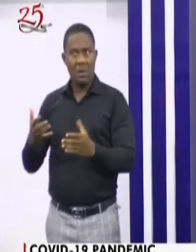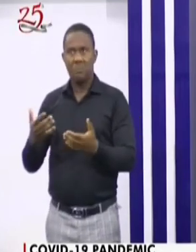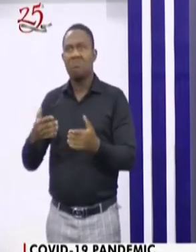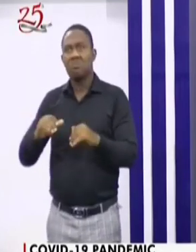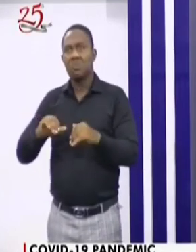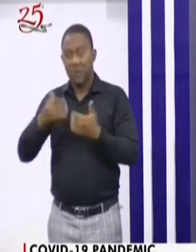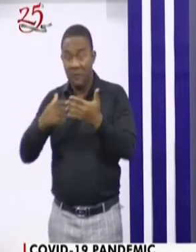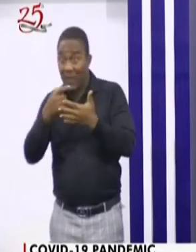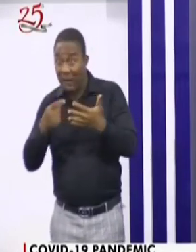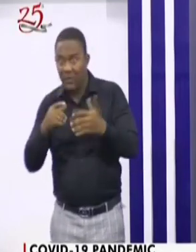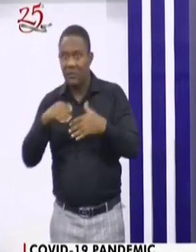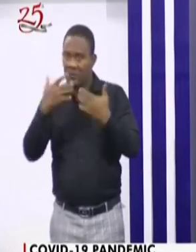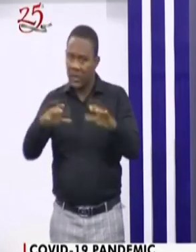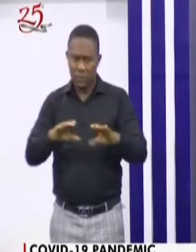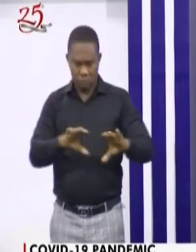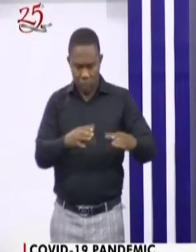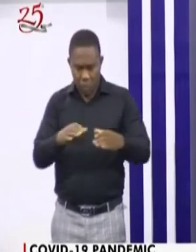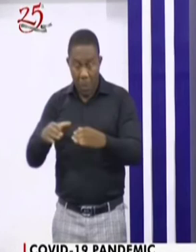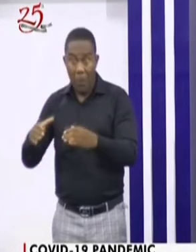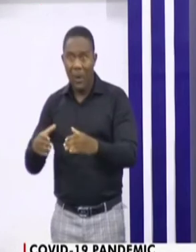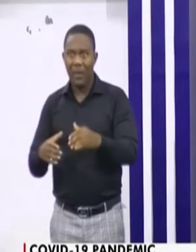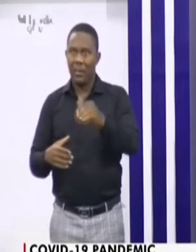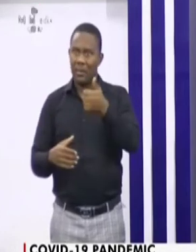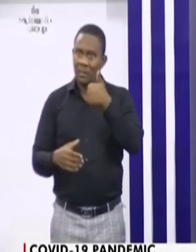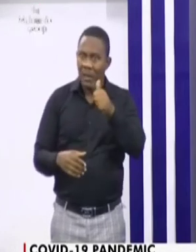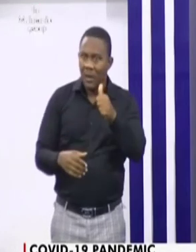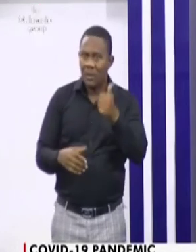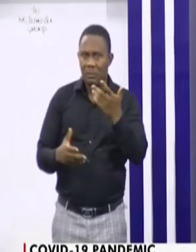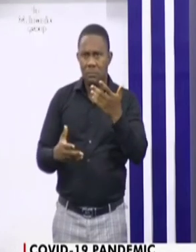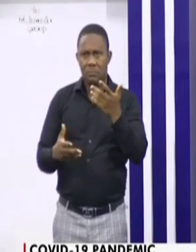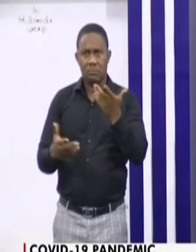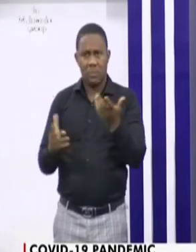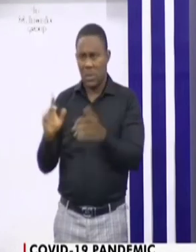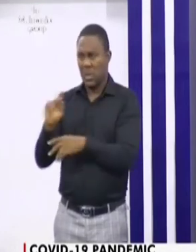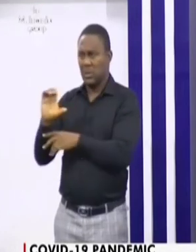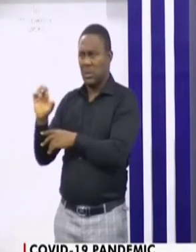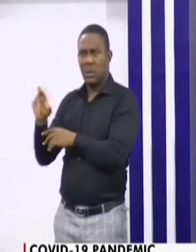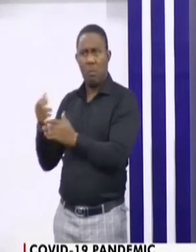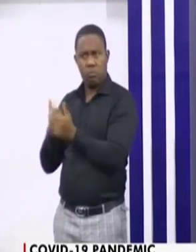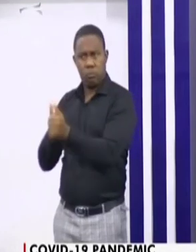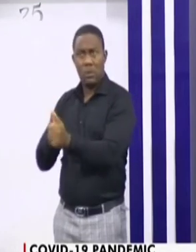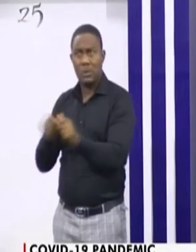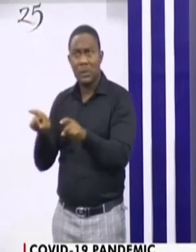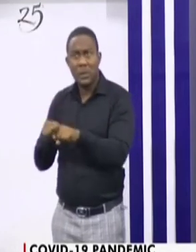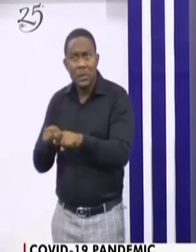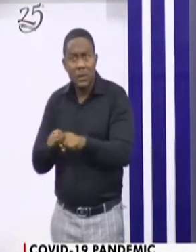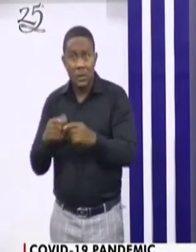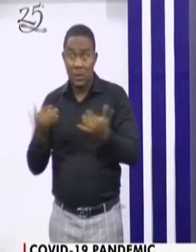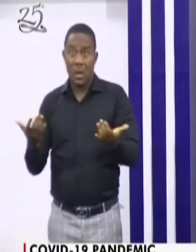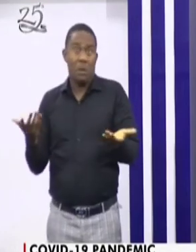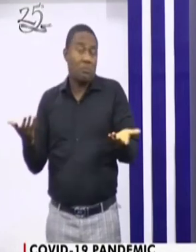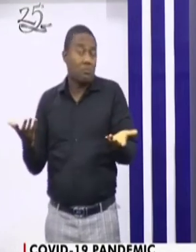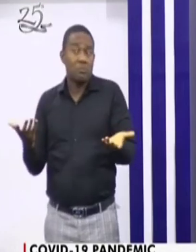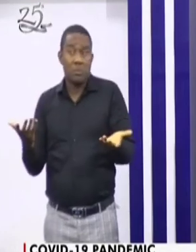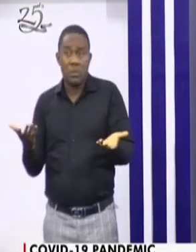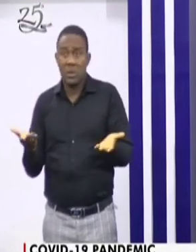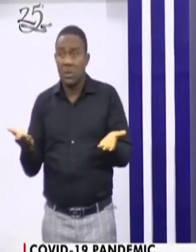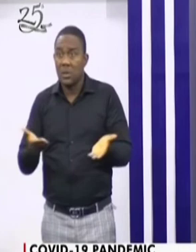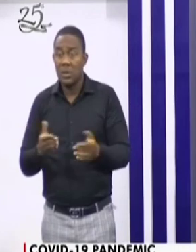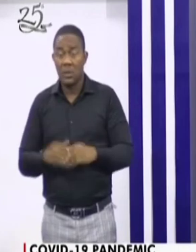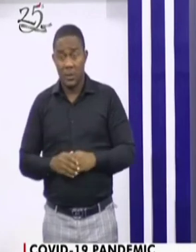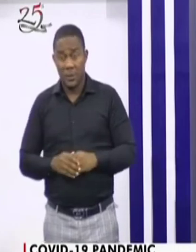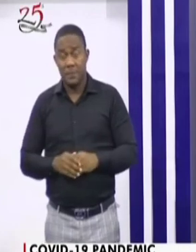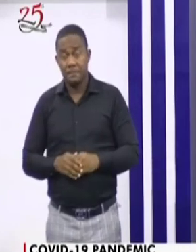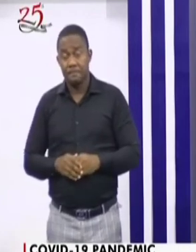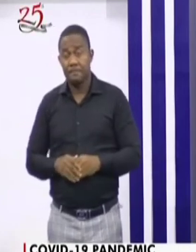samples. And this simple protocol was followed both by colleagues in KCCR, and of course, it's now adopted by colleagues here at